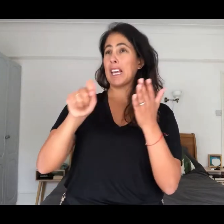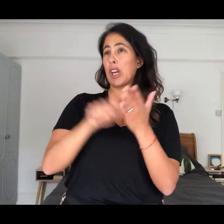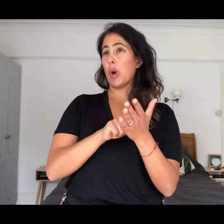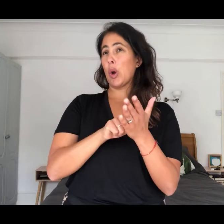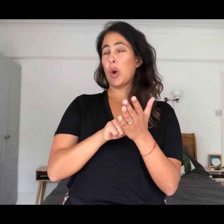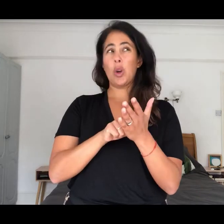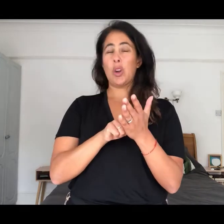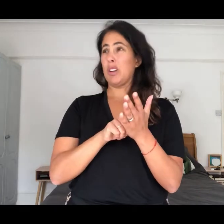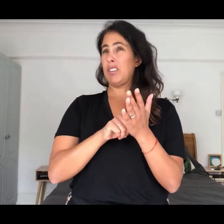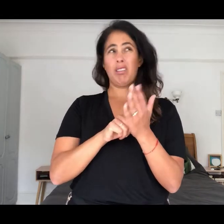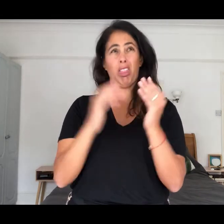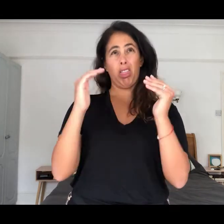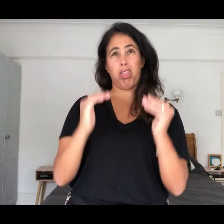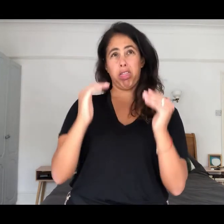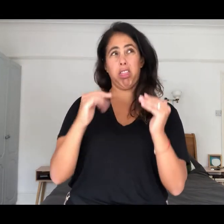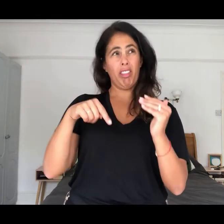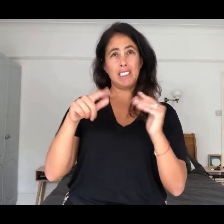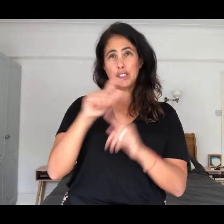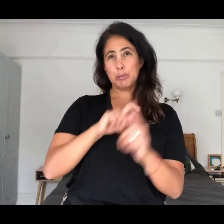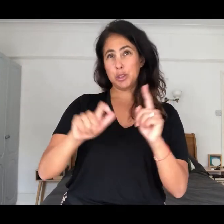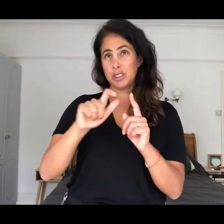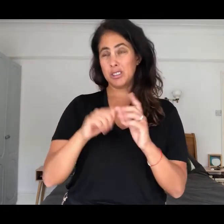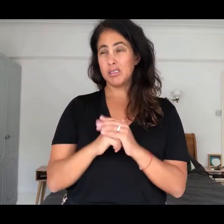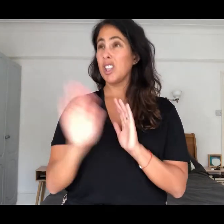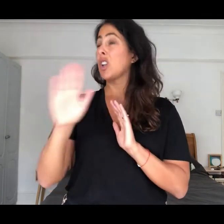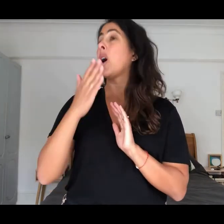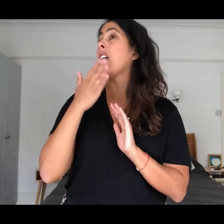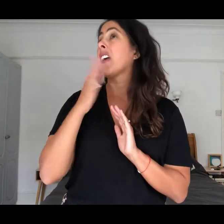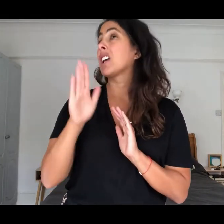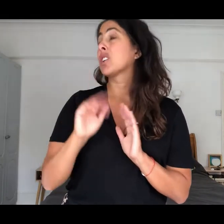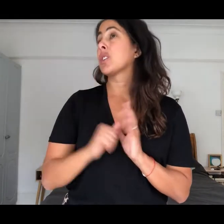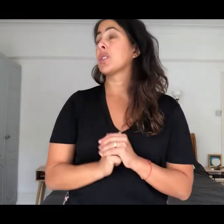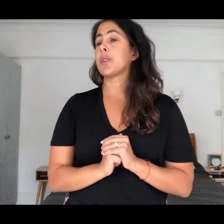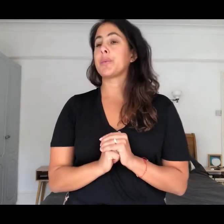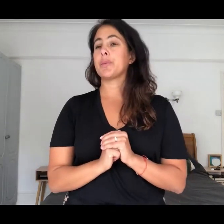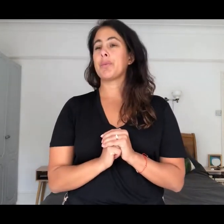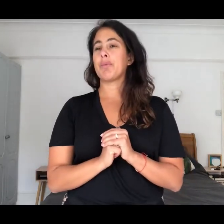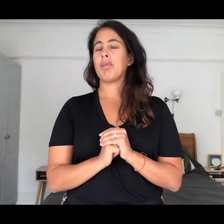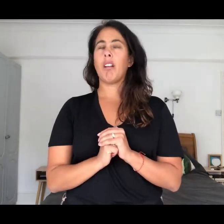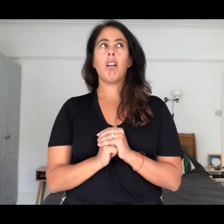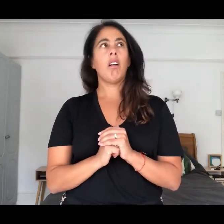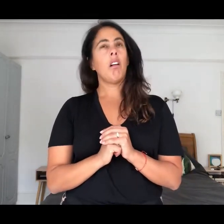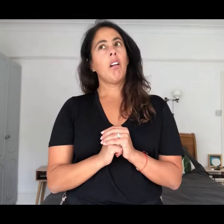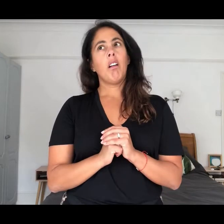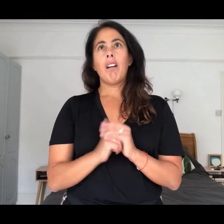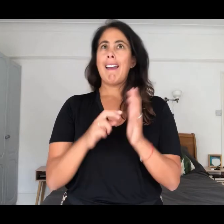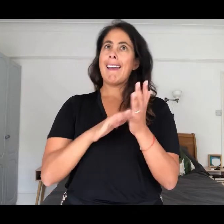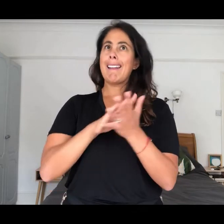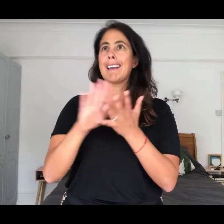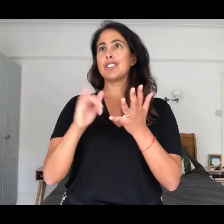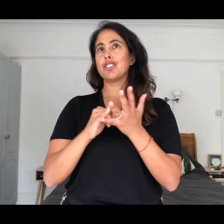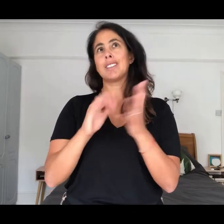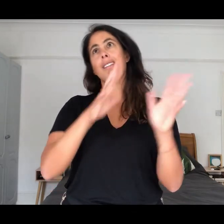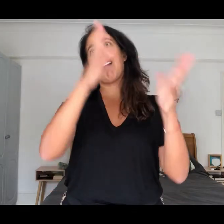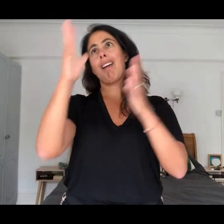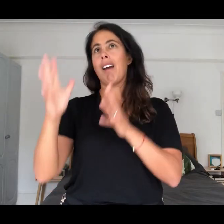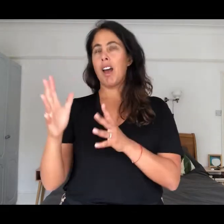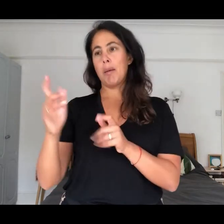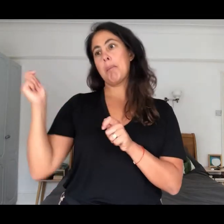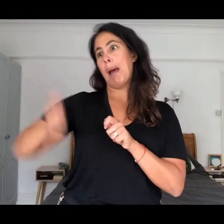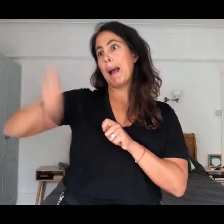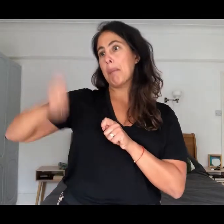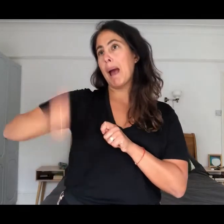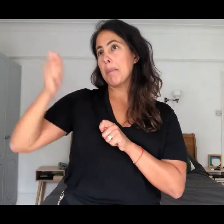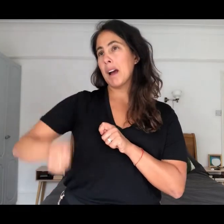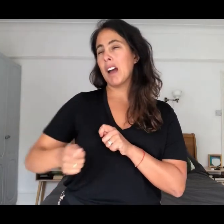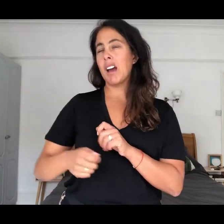round here. Oh, thank you very much. Those clattering pans are bad enough every bloody Thursday.